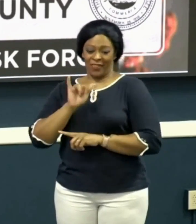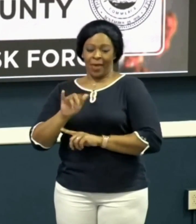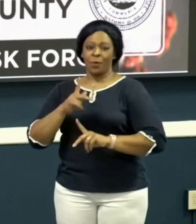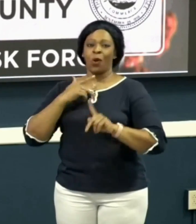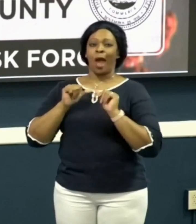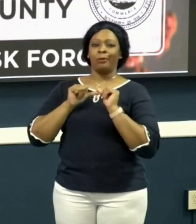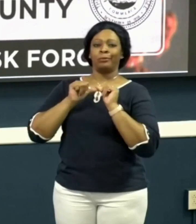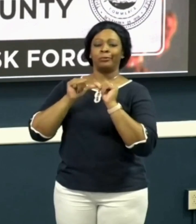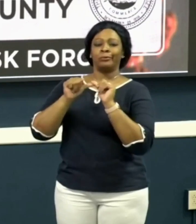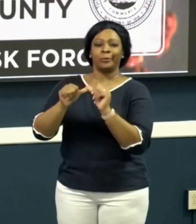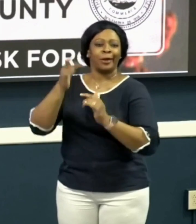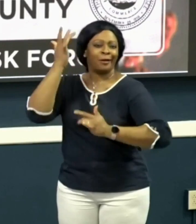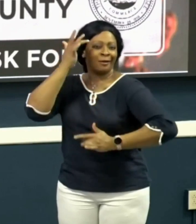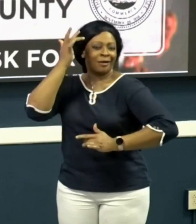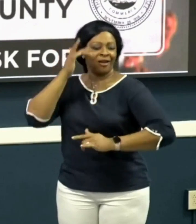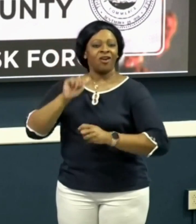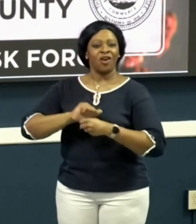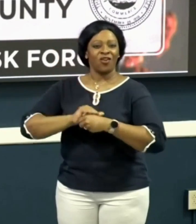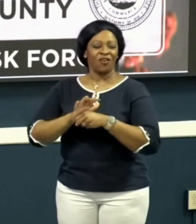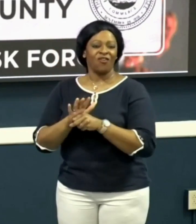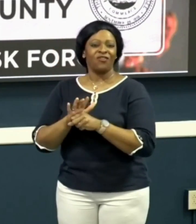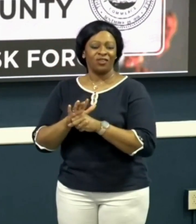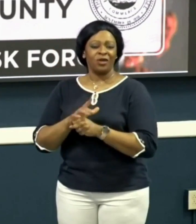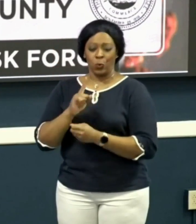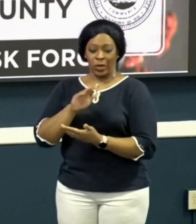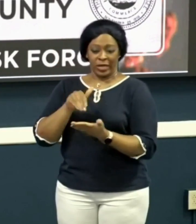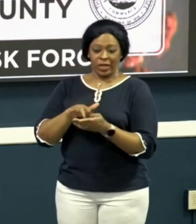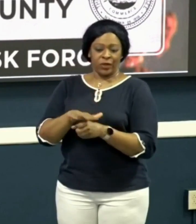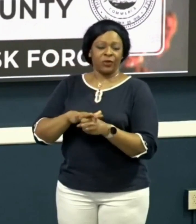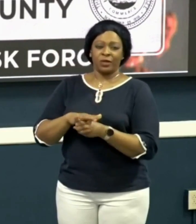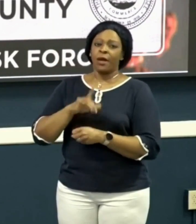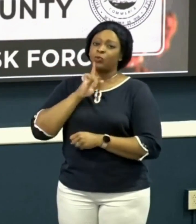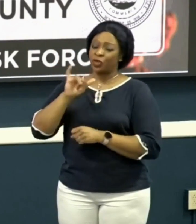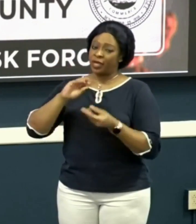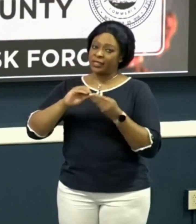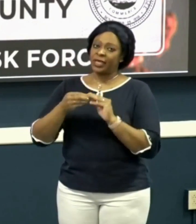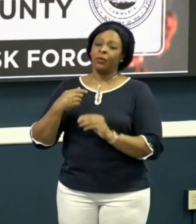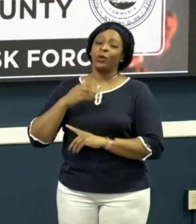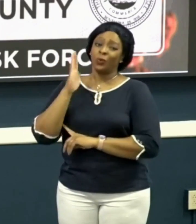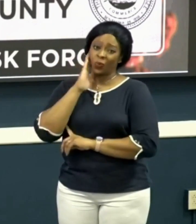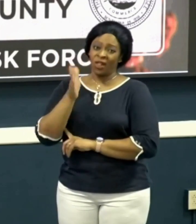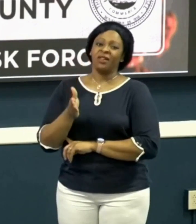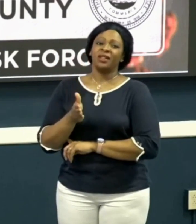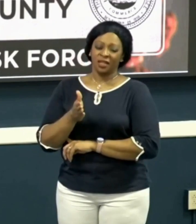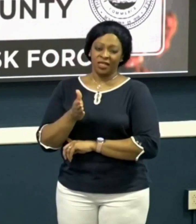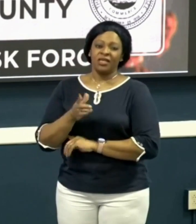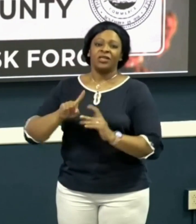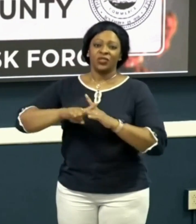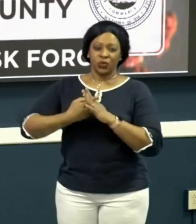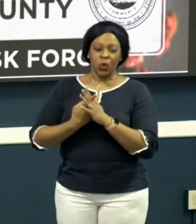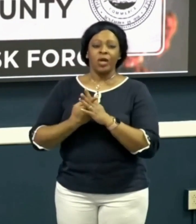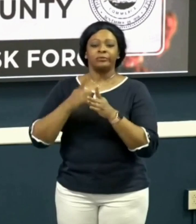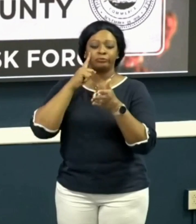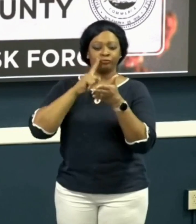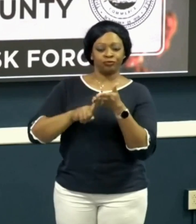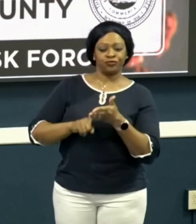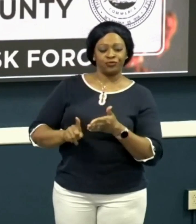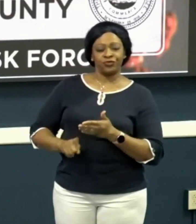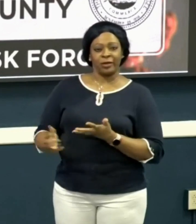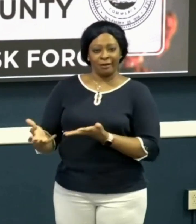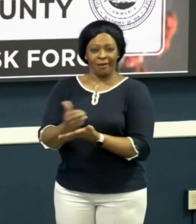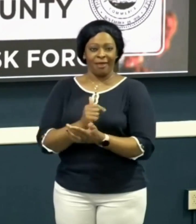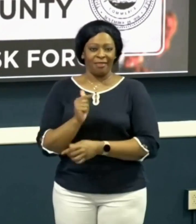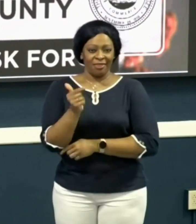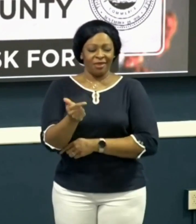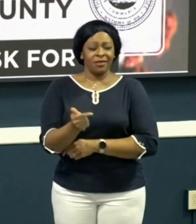in one centralized location. I'm quite sure that it is data that we will begin to try to collect.